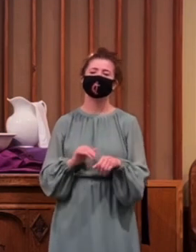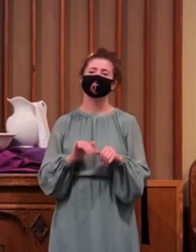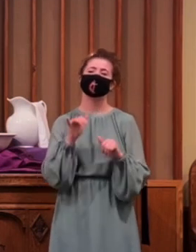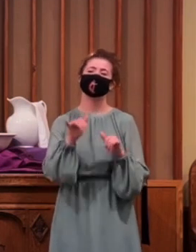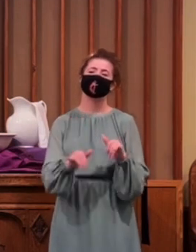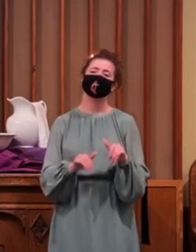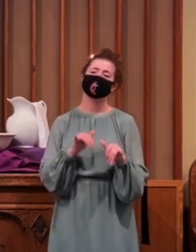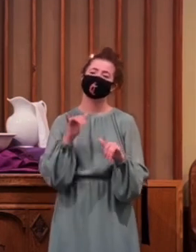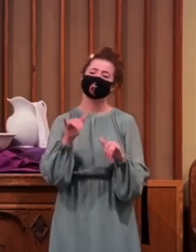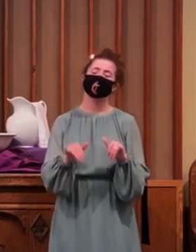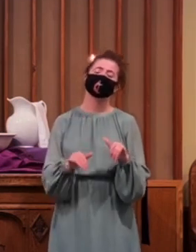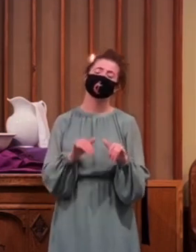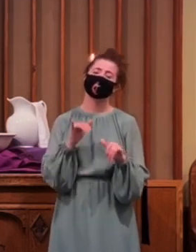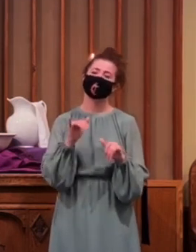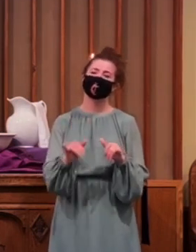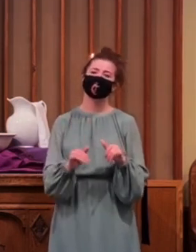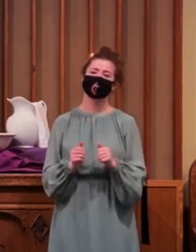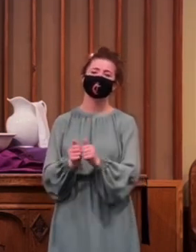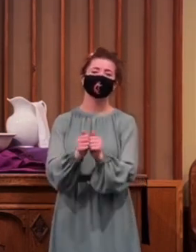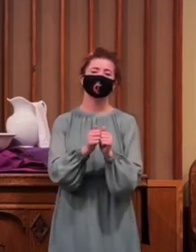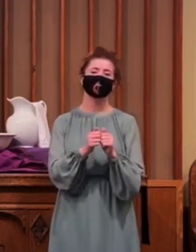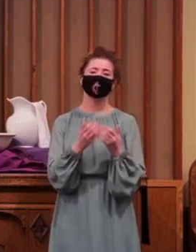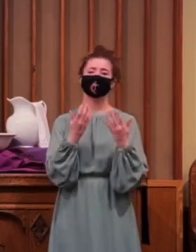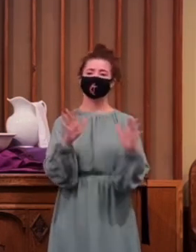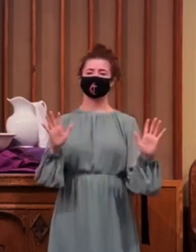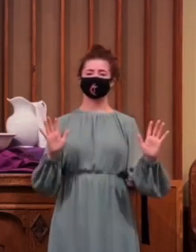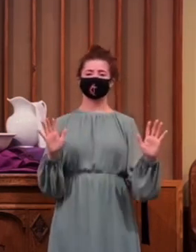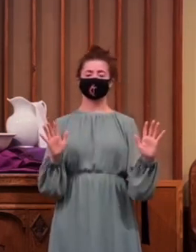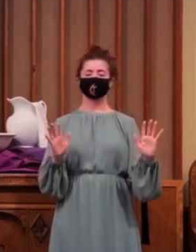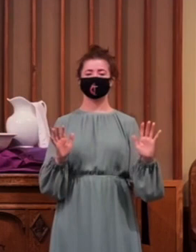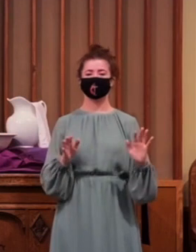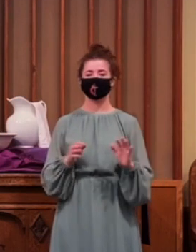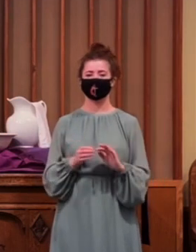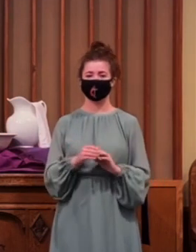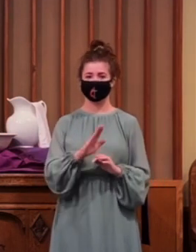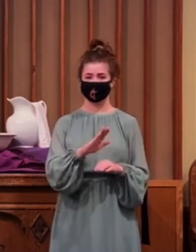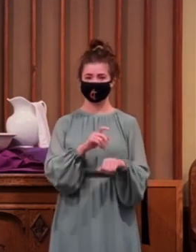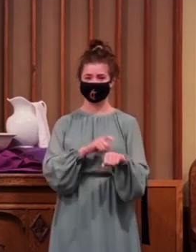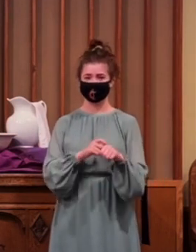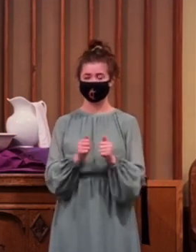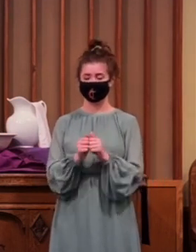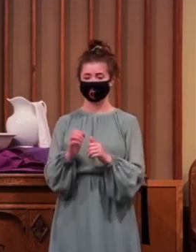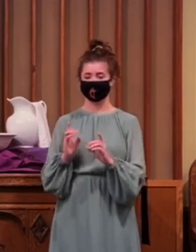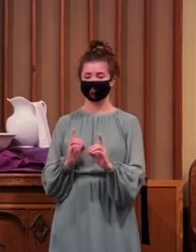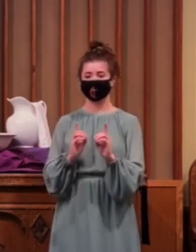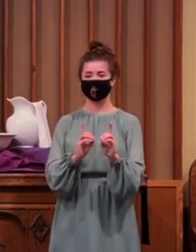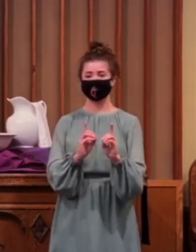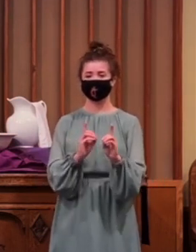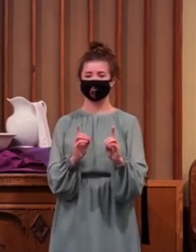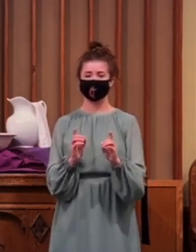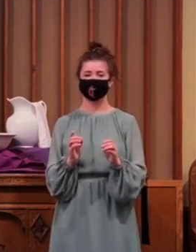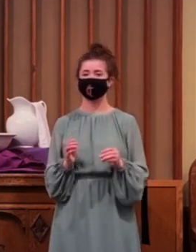life together was about to come to an end. That his time with the disciples was